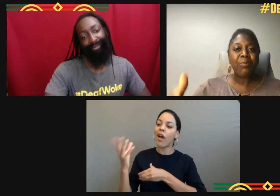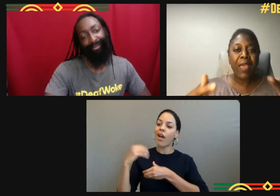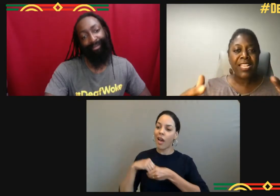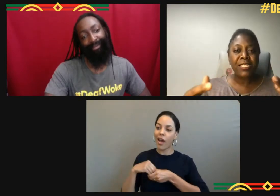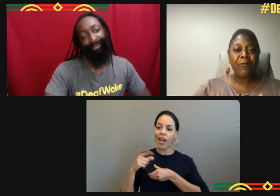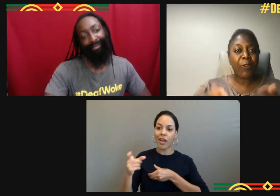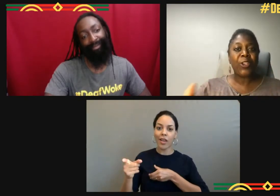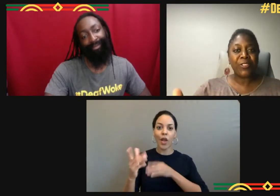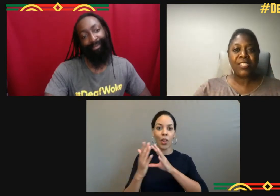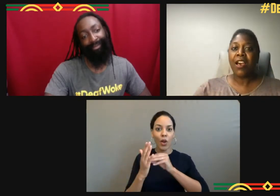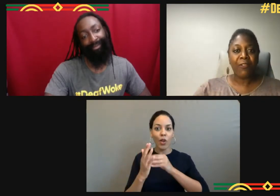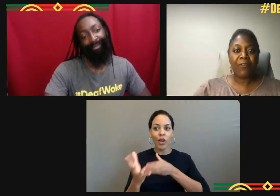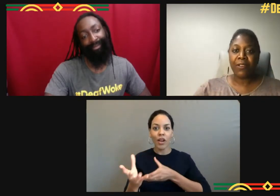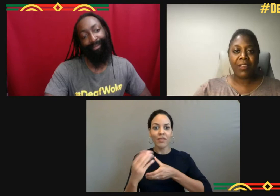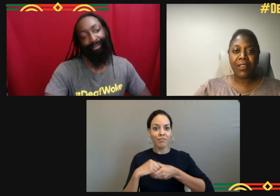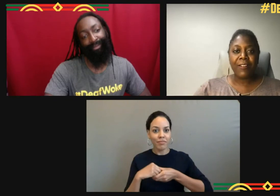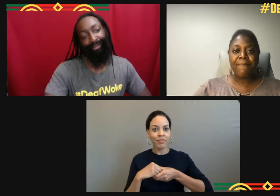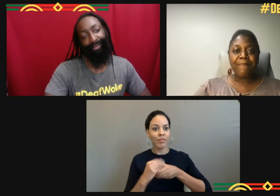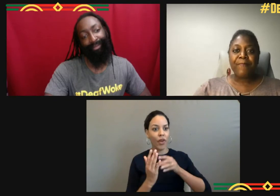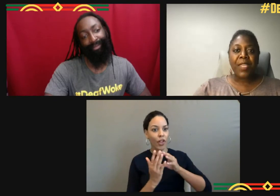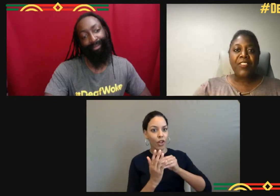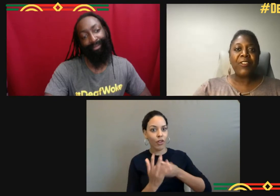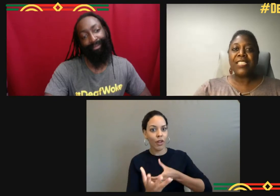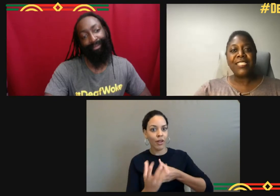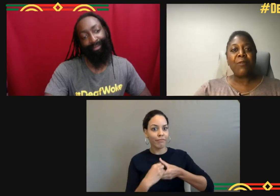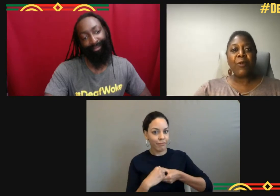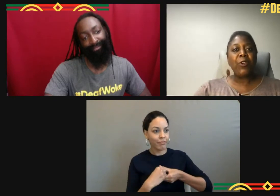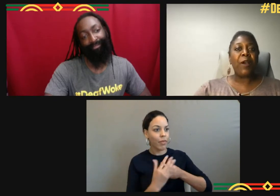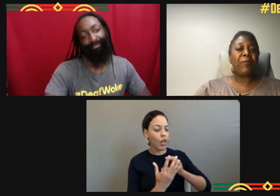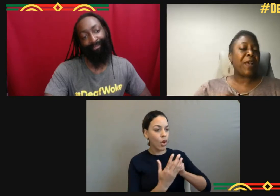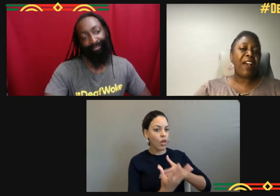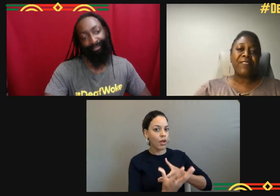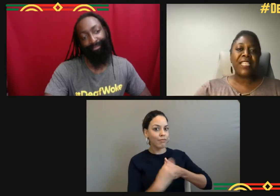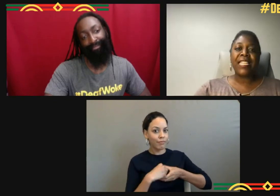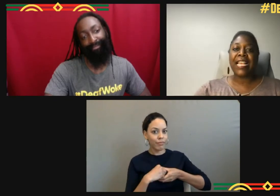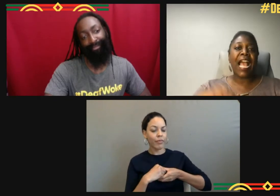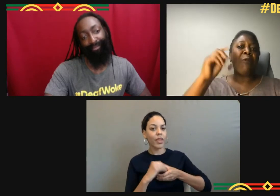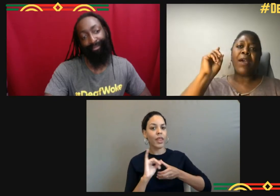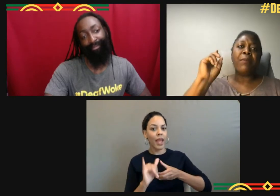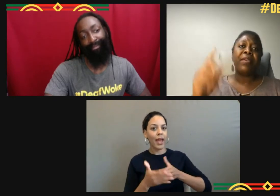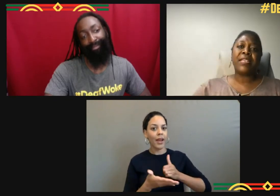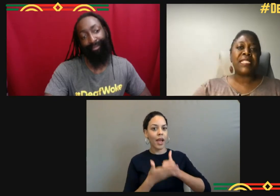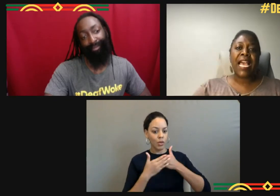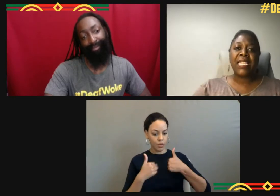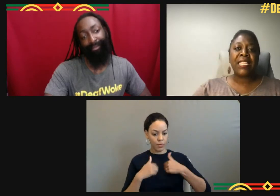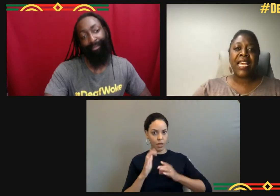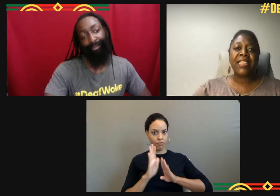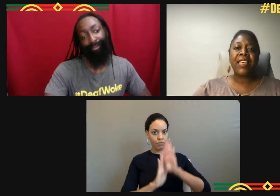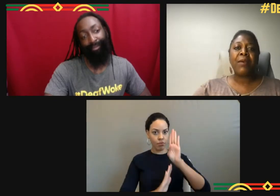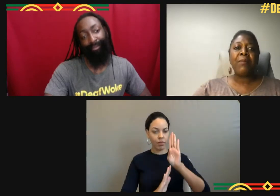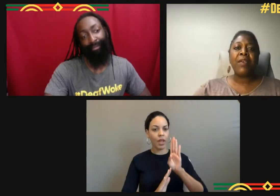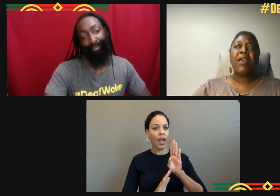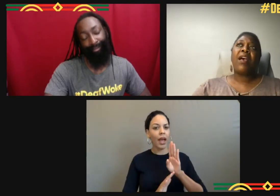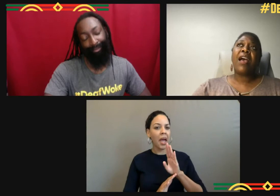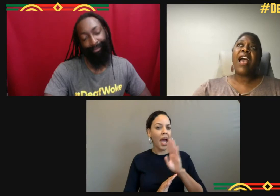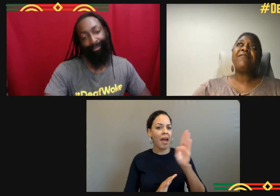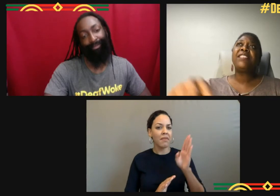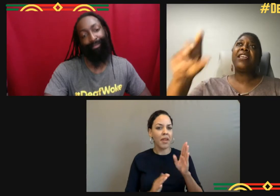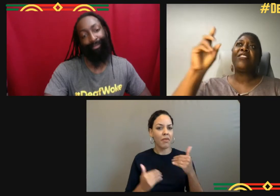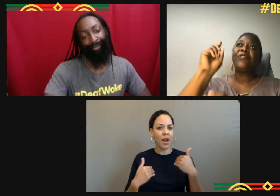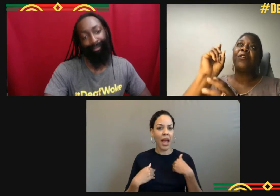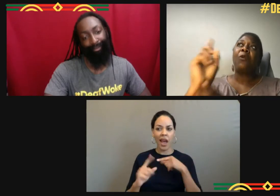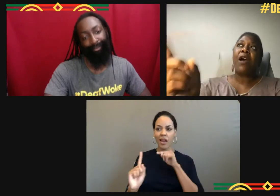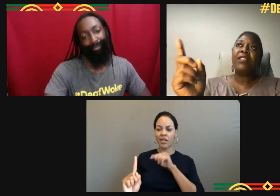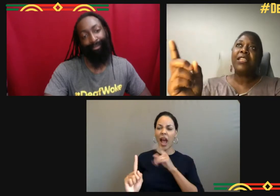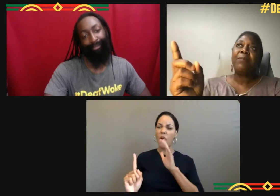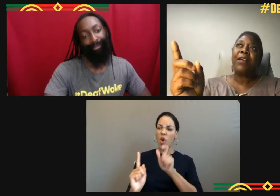that space for yourself. There isn't someone who I have said, like, I want to be exactly like them. I've